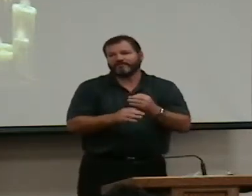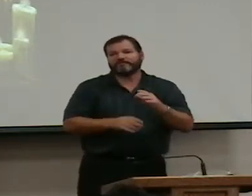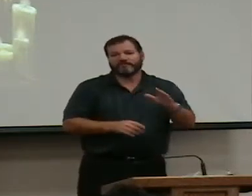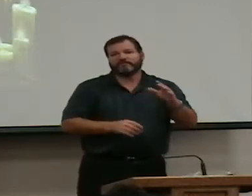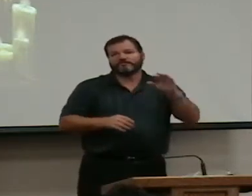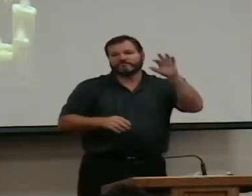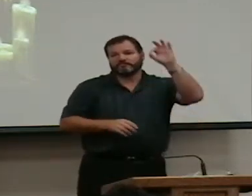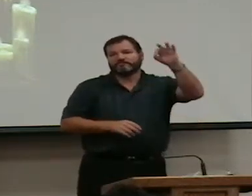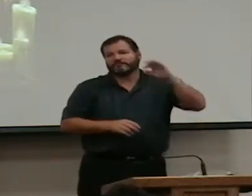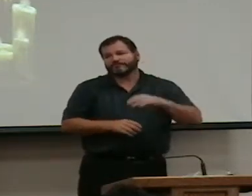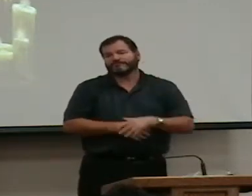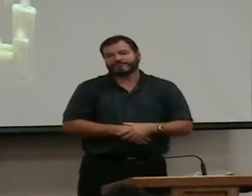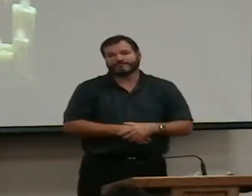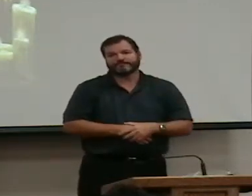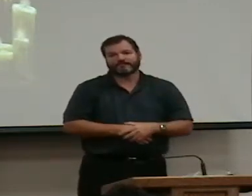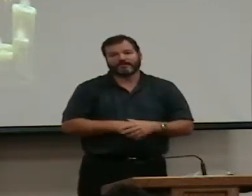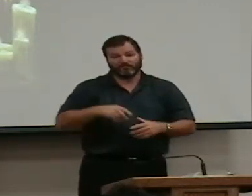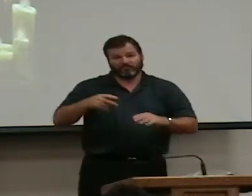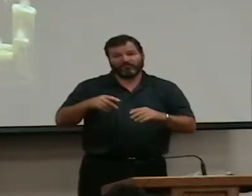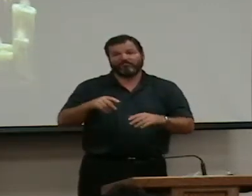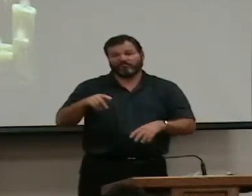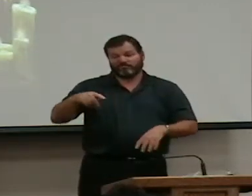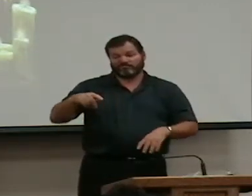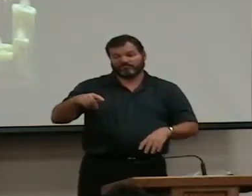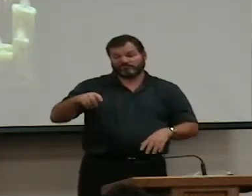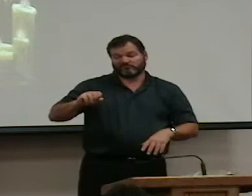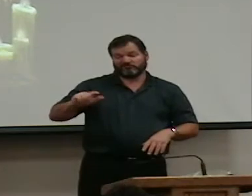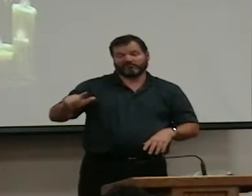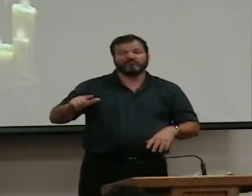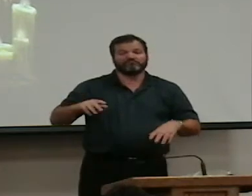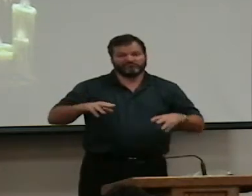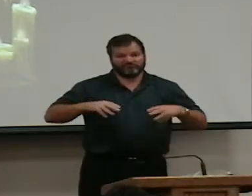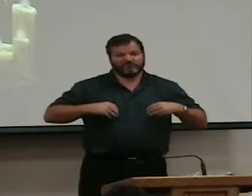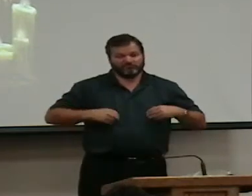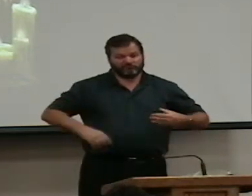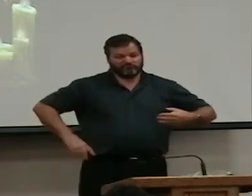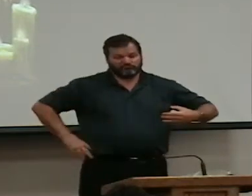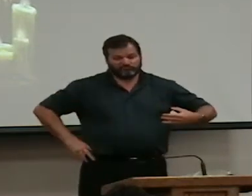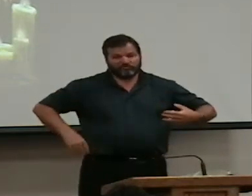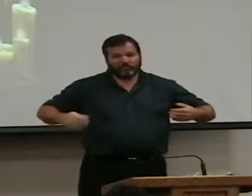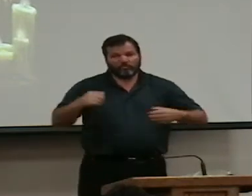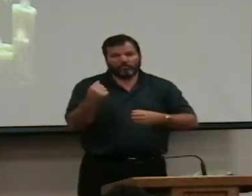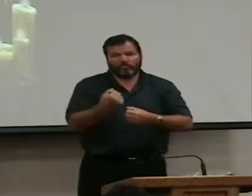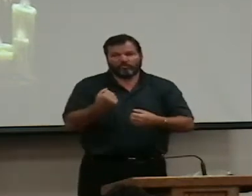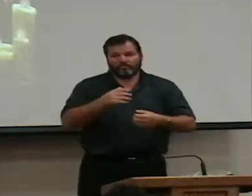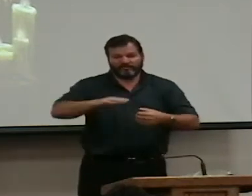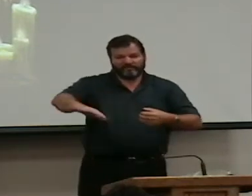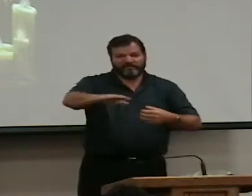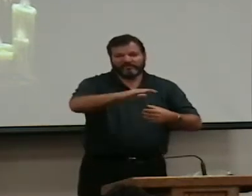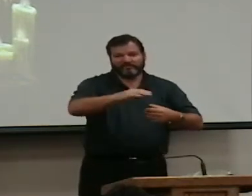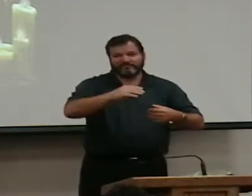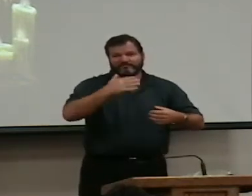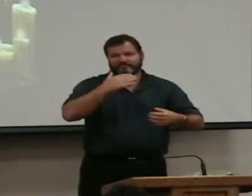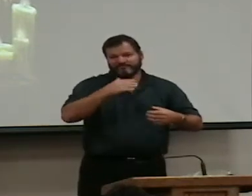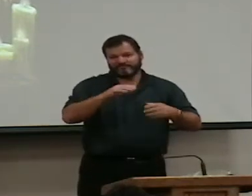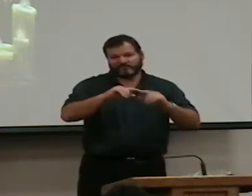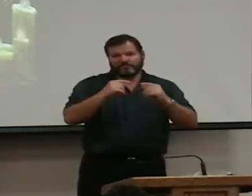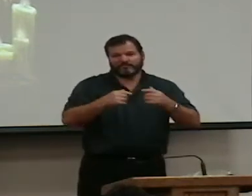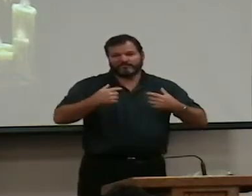Because of his faith, being persecuted. Then he was glad to hold the coach while others threw the